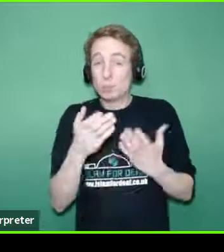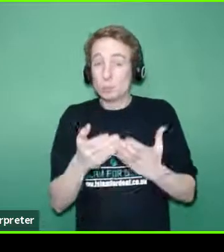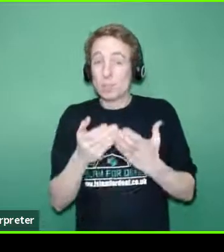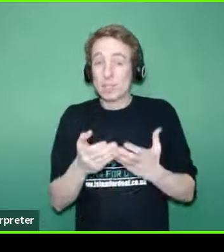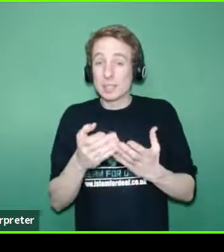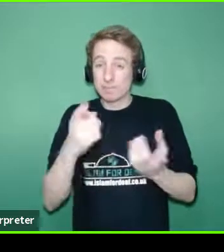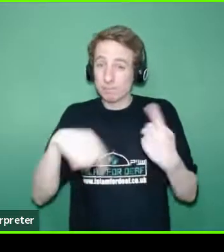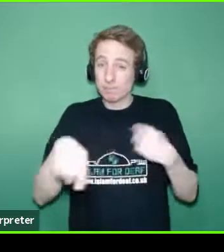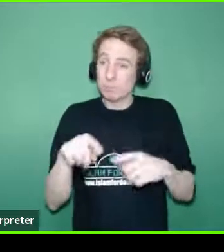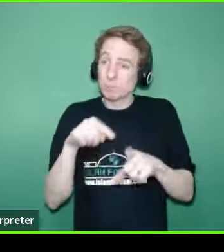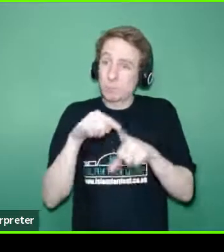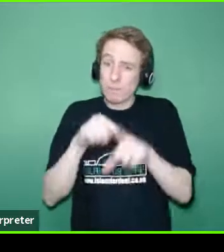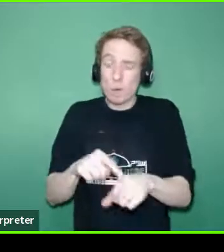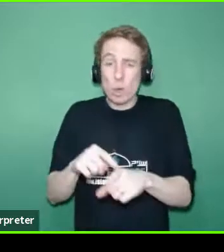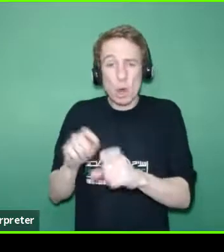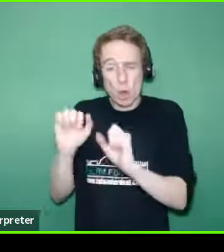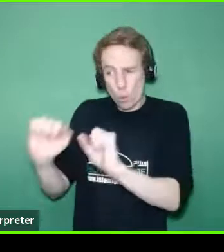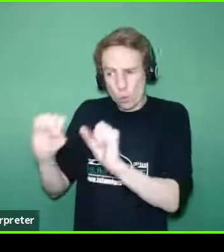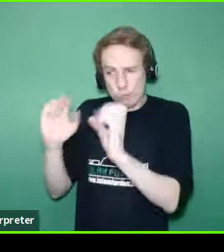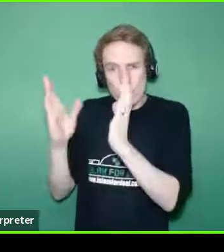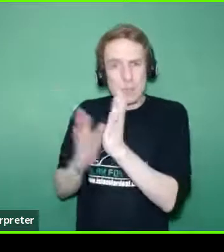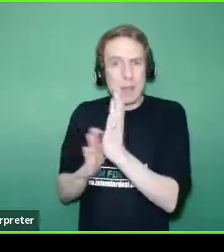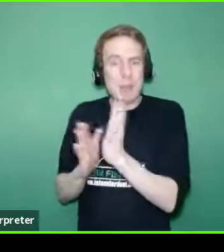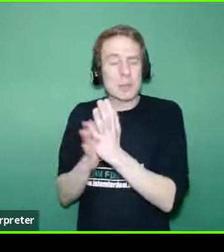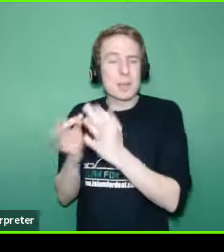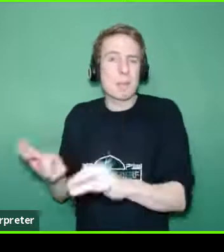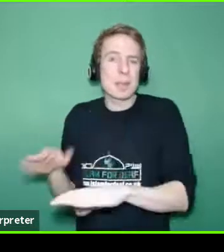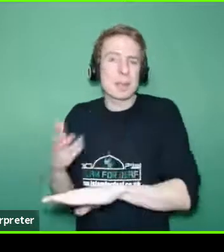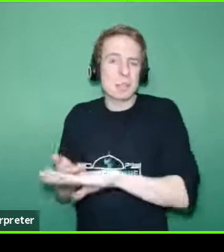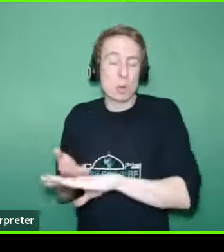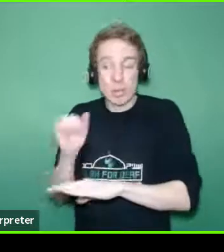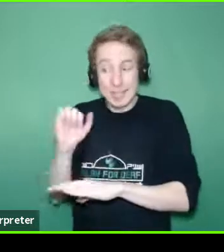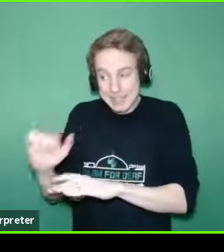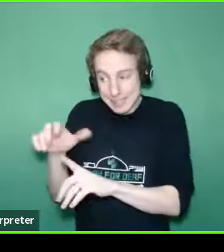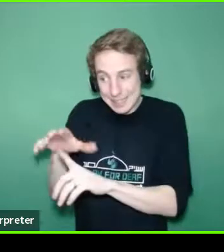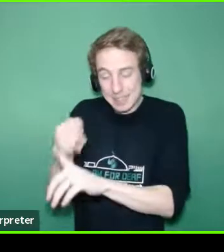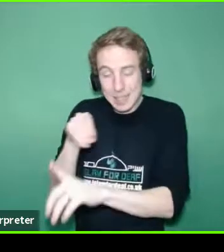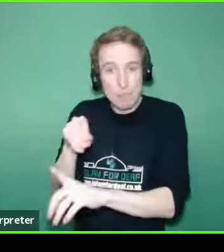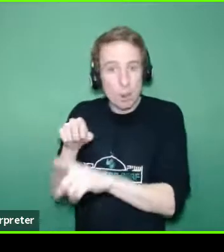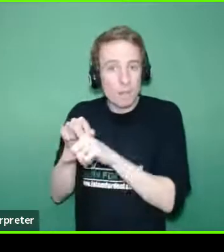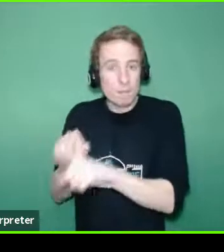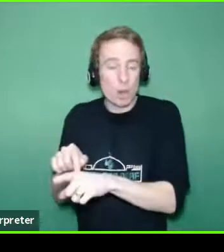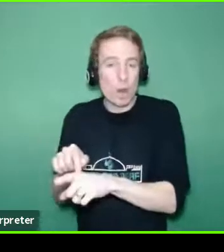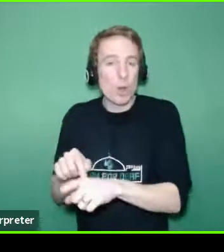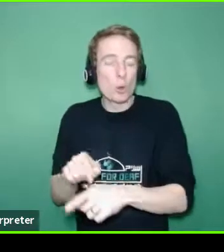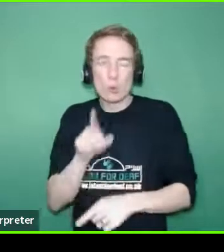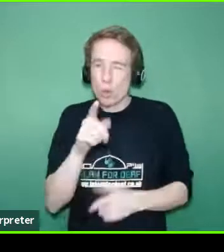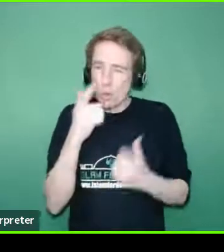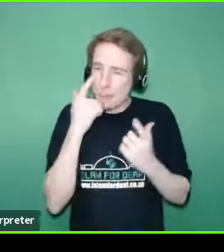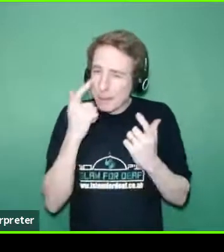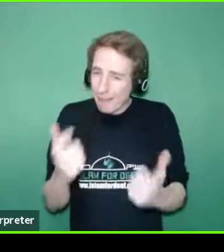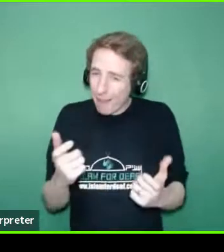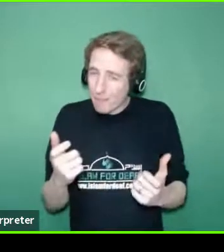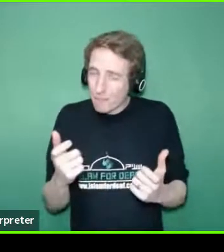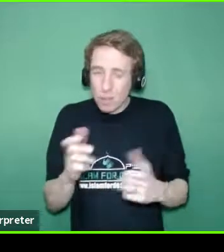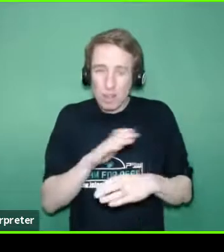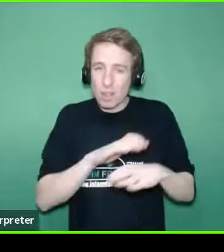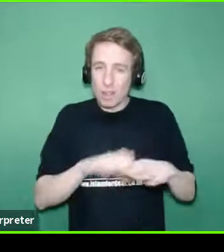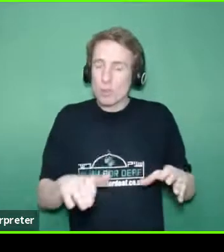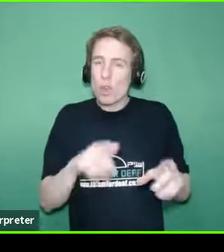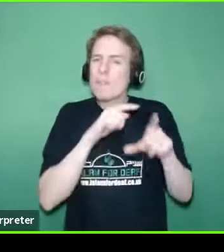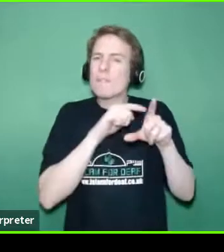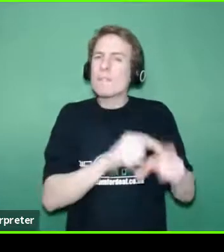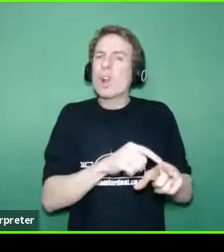follow the example of the Prophet, peace and blessings be upon him, and that they should be warned against innovations in the religion, because